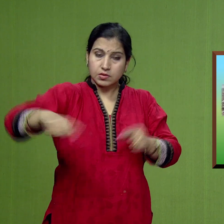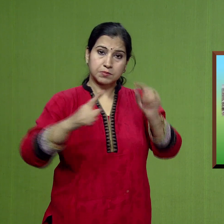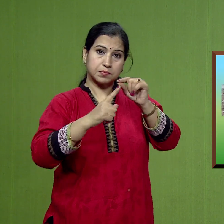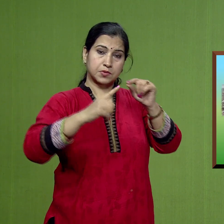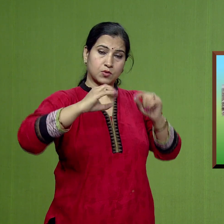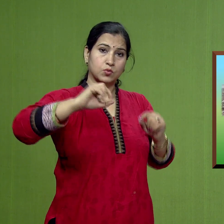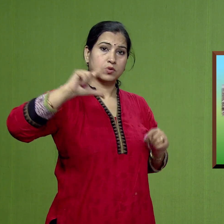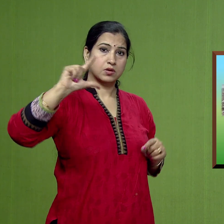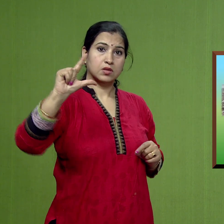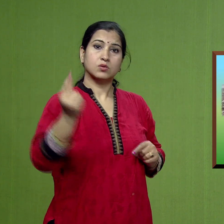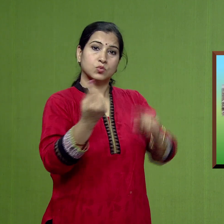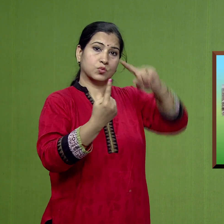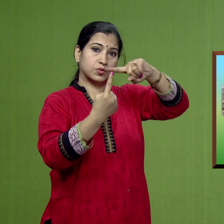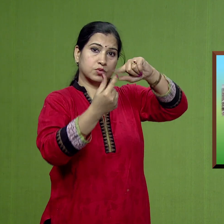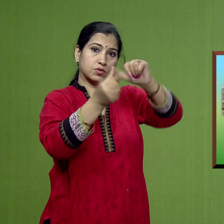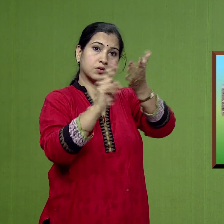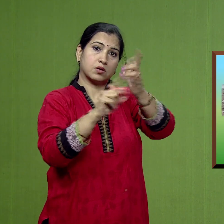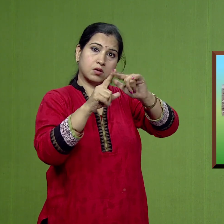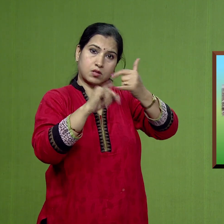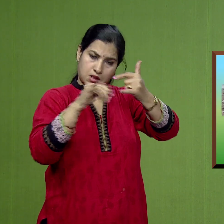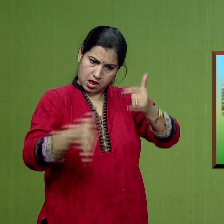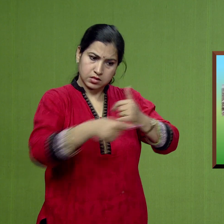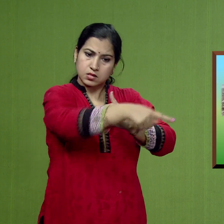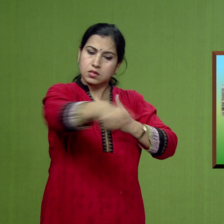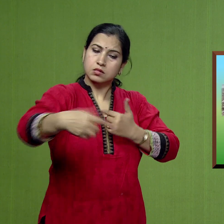A pollutant is harmful for your health.